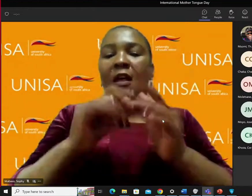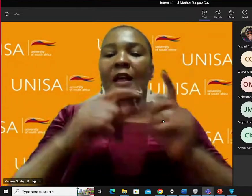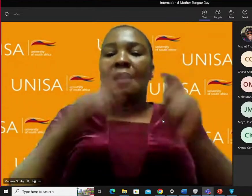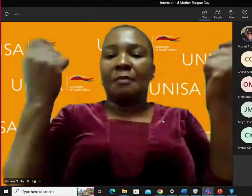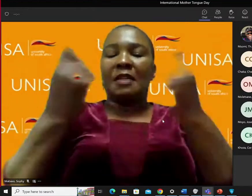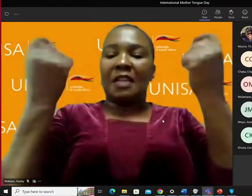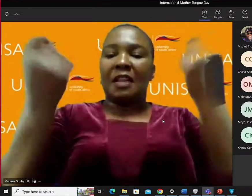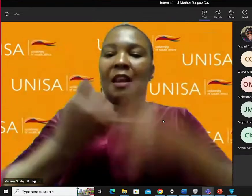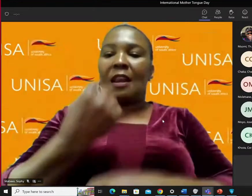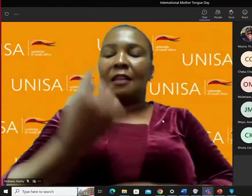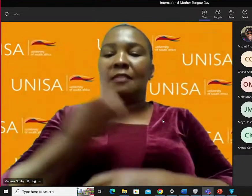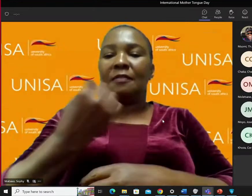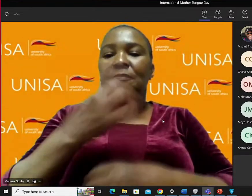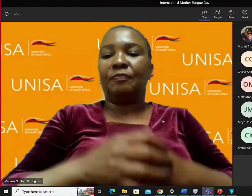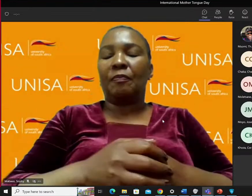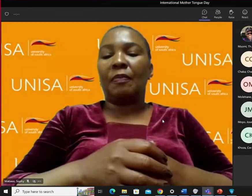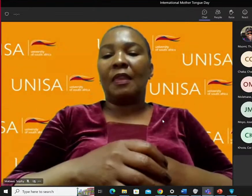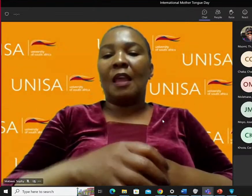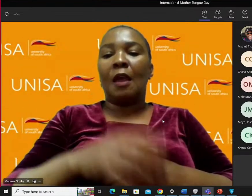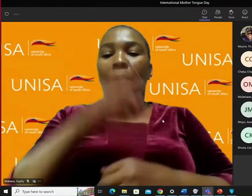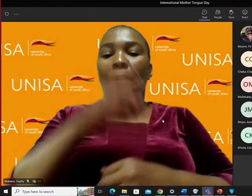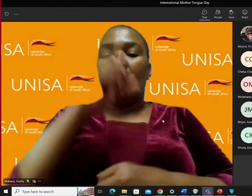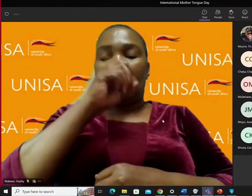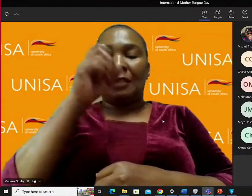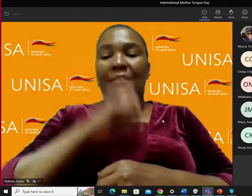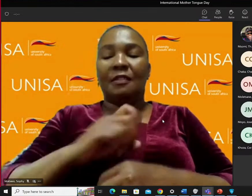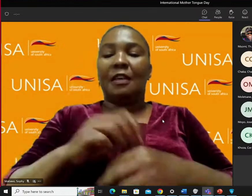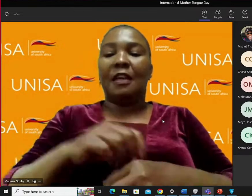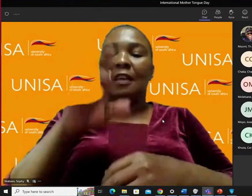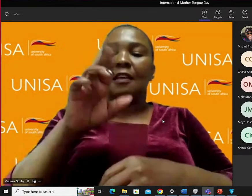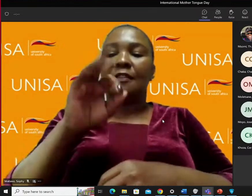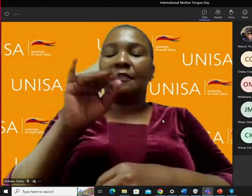and those that are in your handbag.